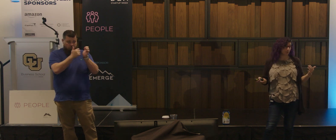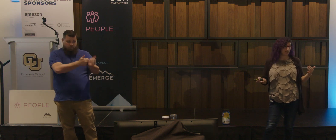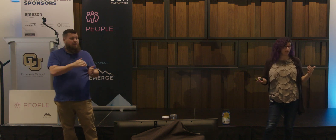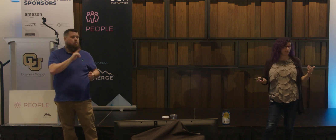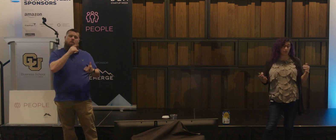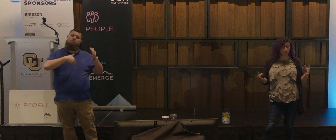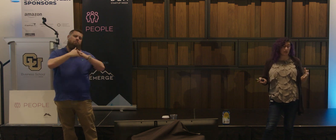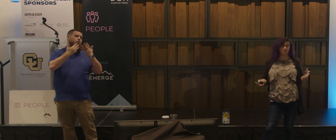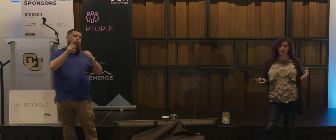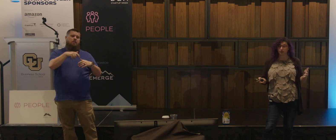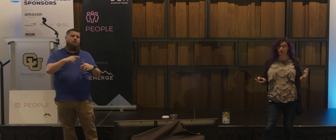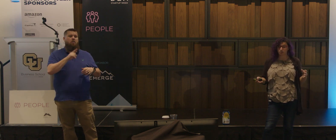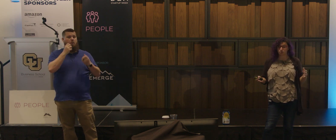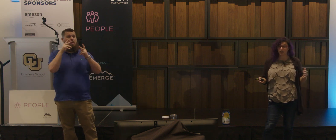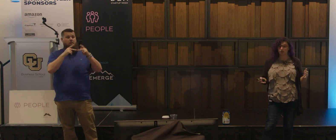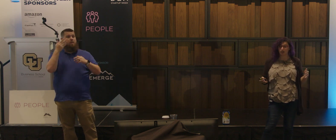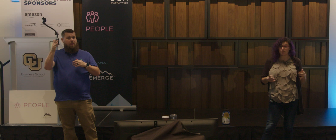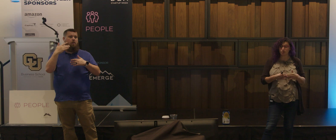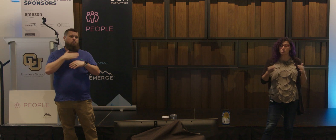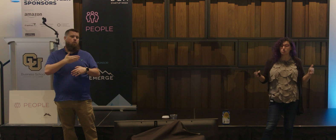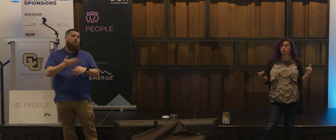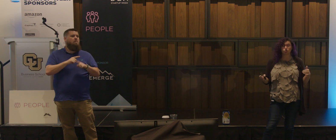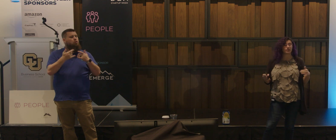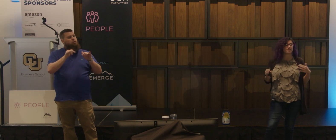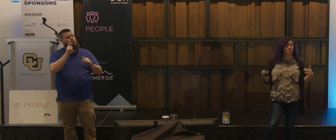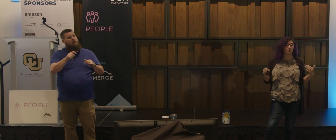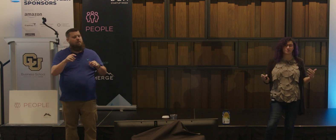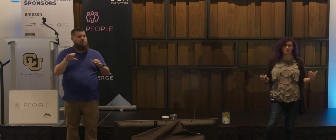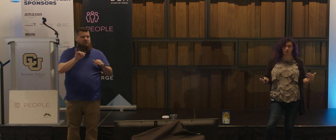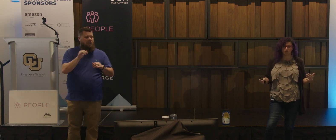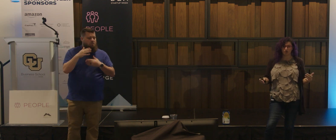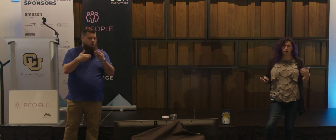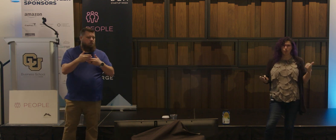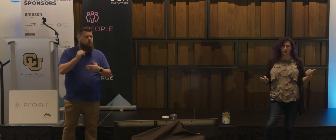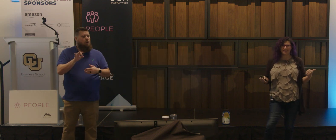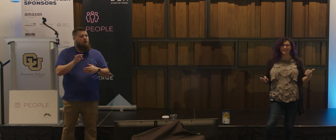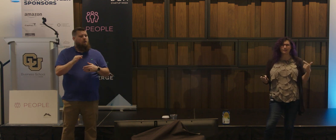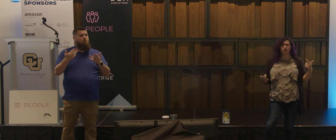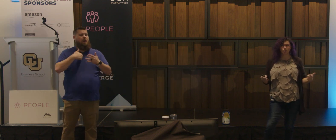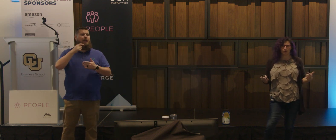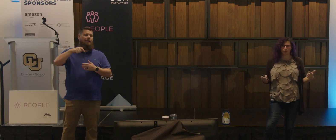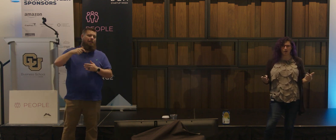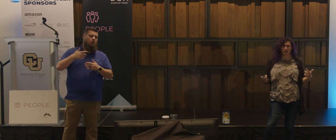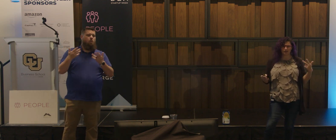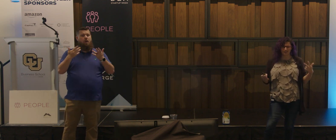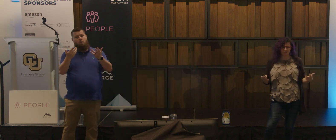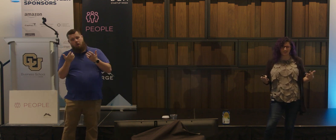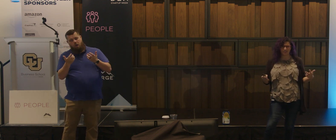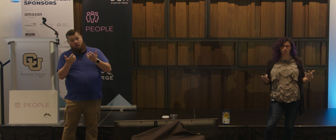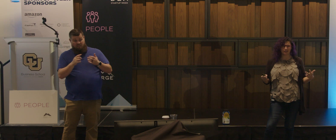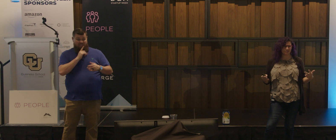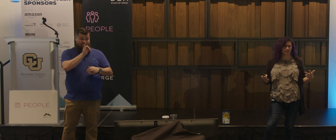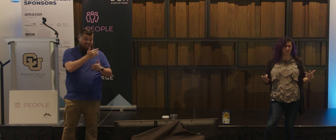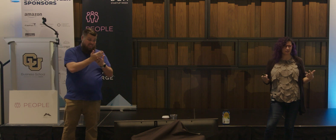really all you need. And there's a lot of people out there willing to do that. But you'll still go through that same process of, what do I need? What do I want? Is